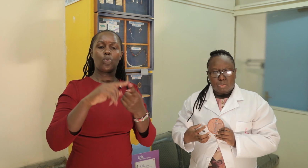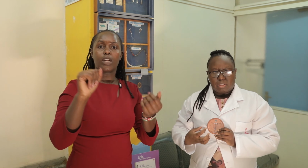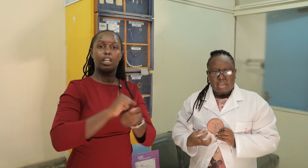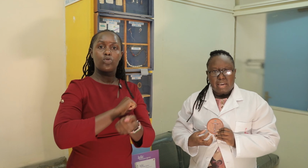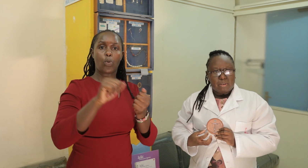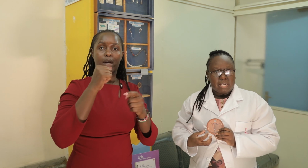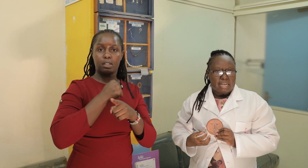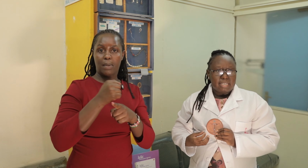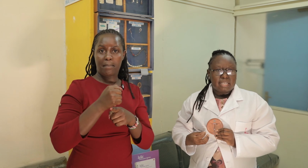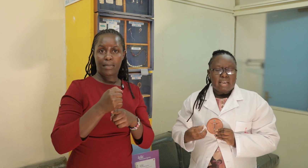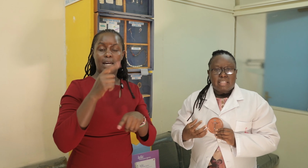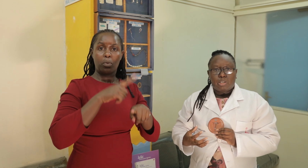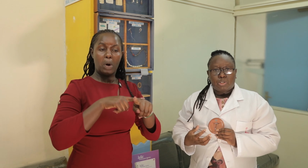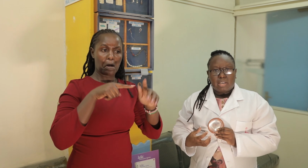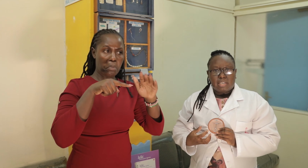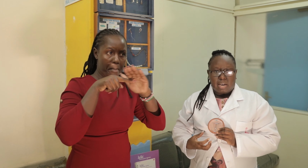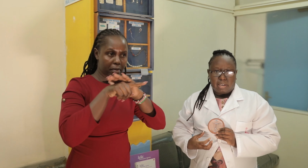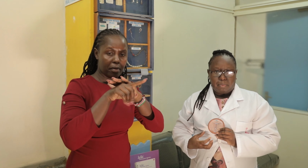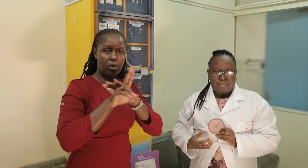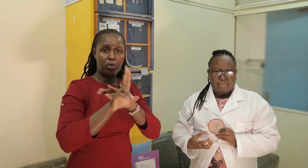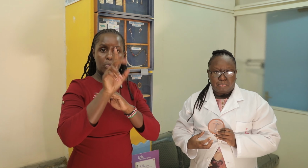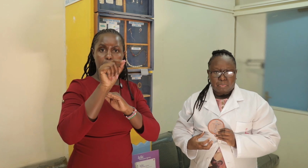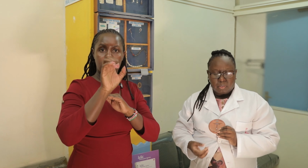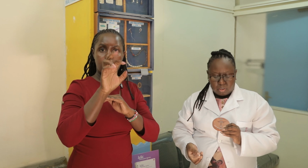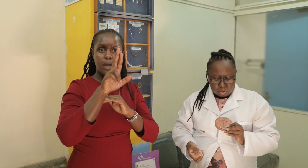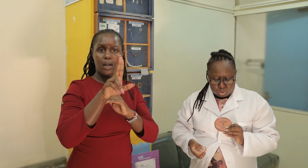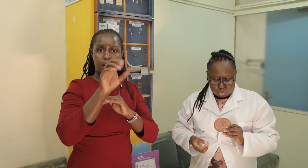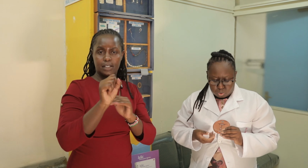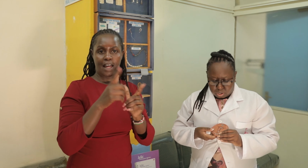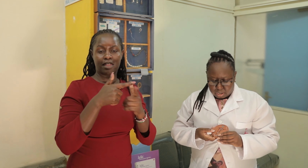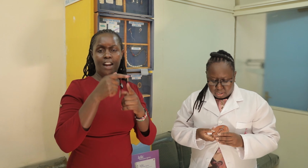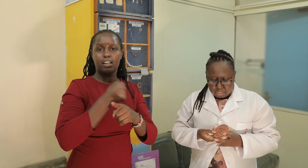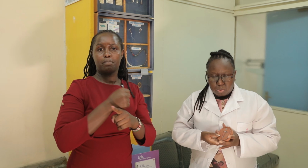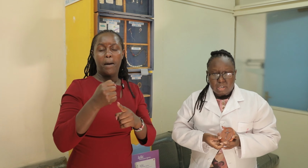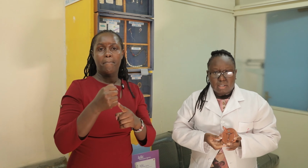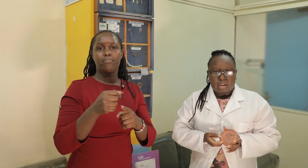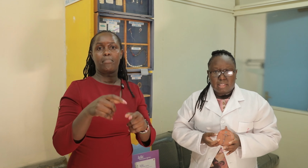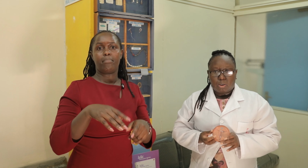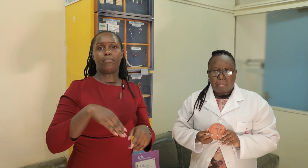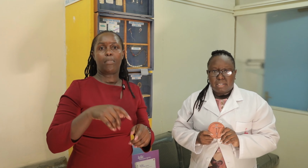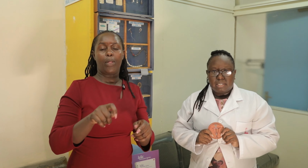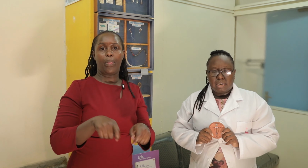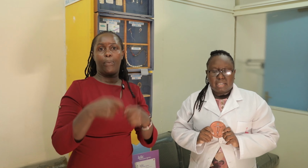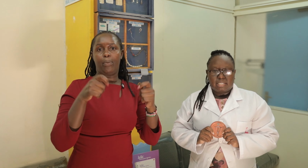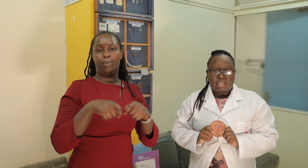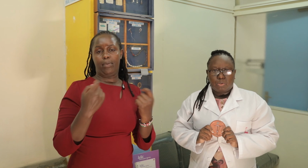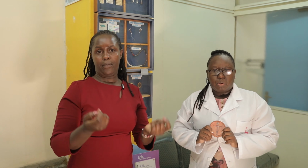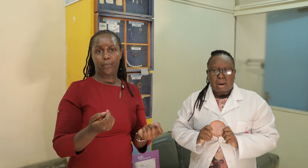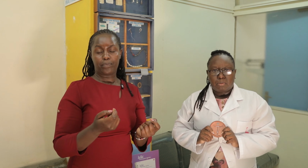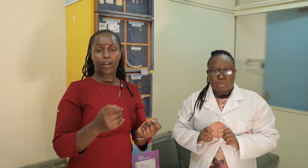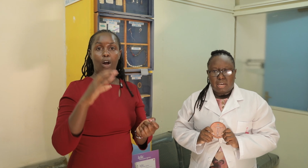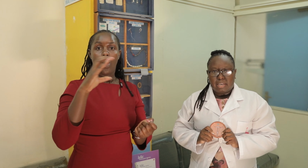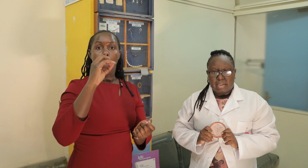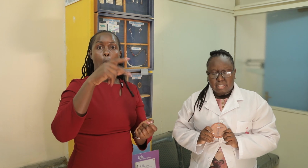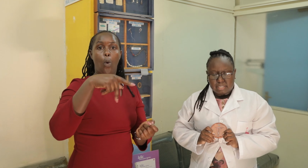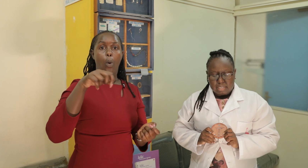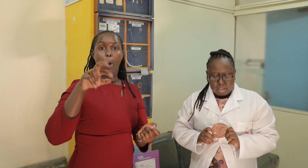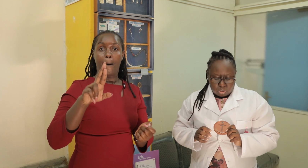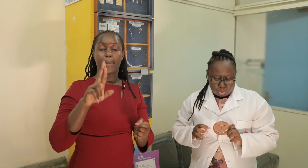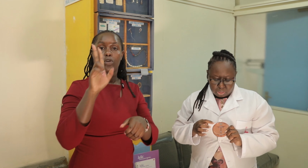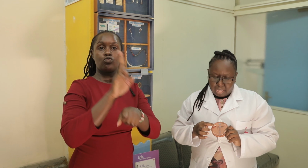get into the uterus, they usually die. So this one, the copper T, can take you up to 10